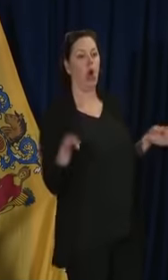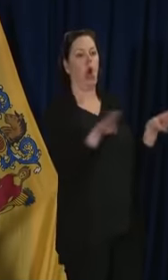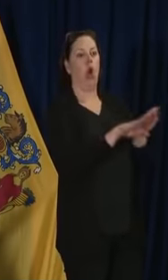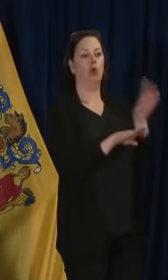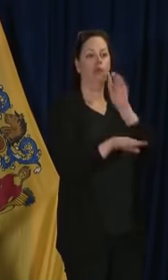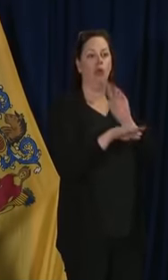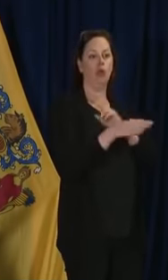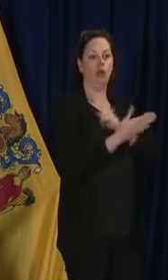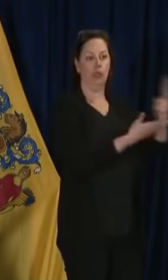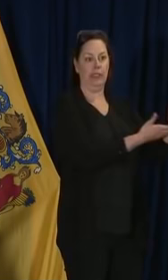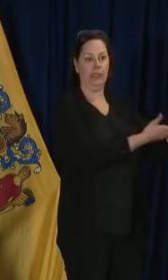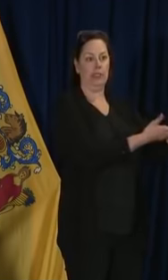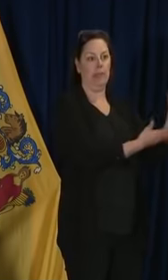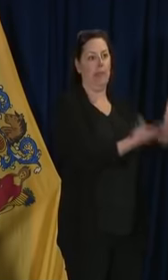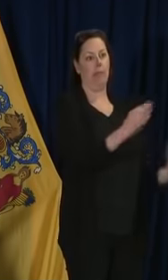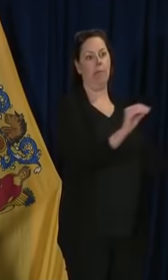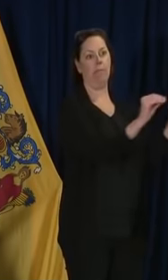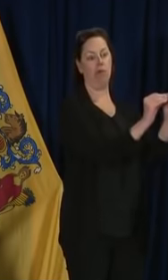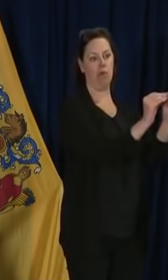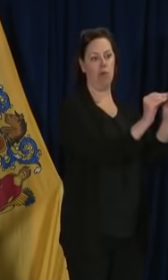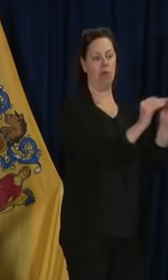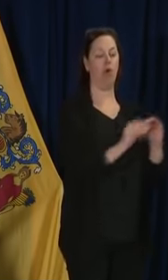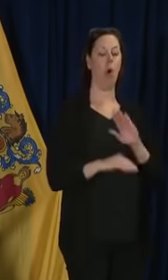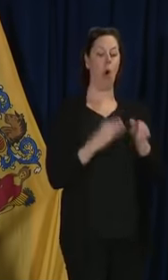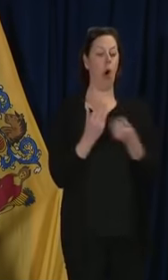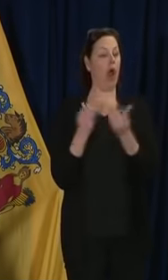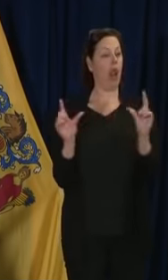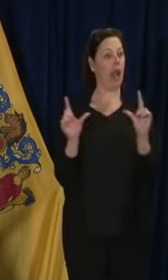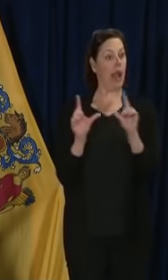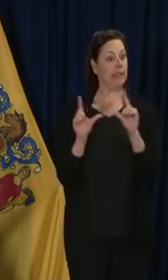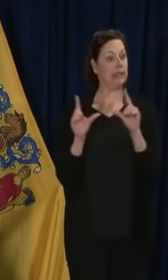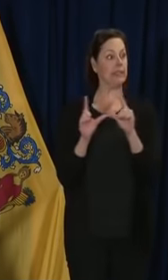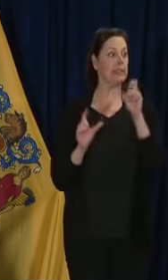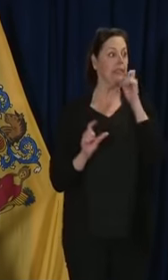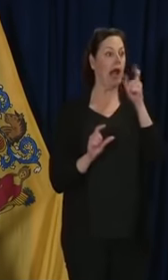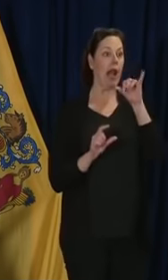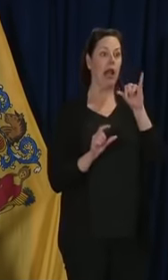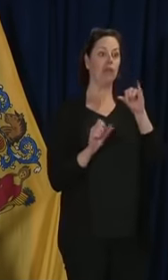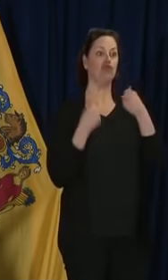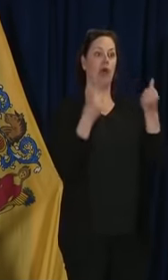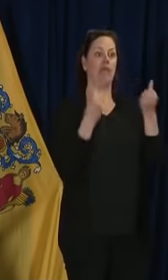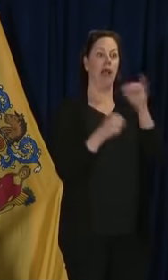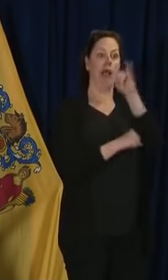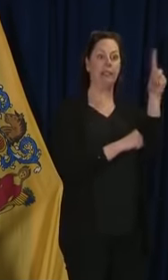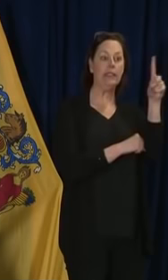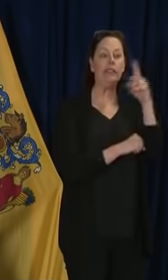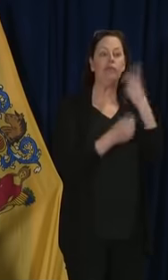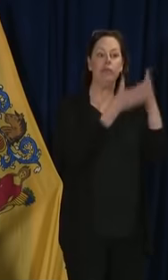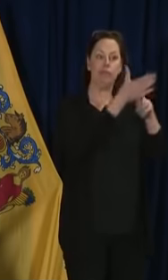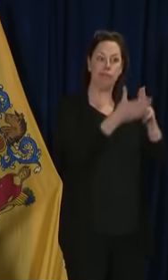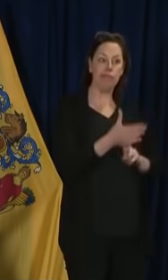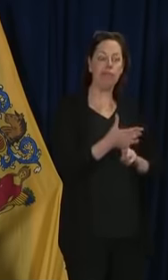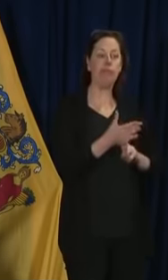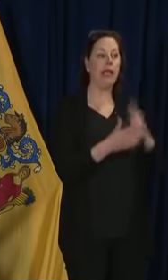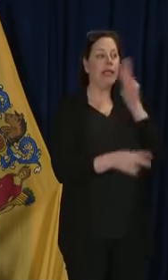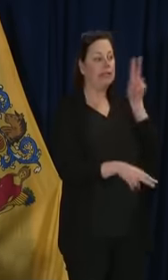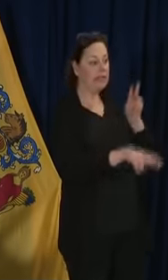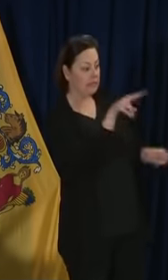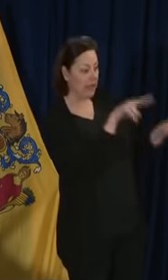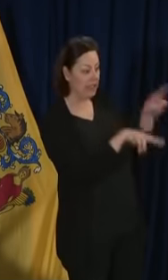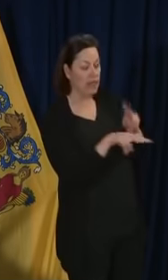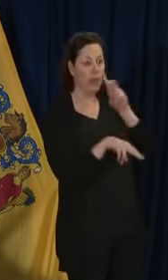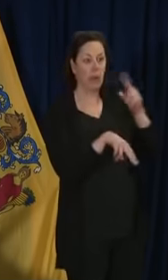least. As was previously announced, all licenses and non-driver IDs, registrations, and inspections